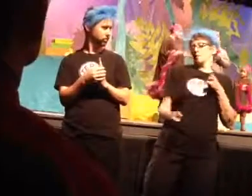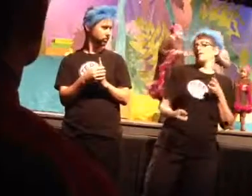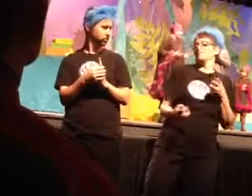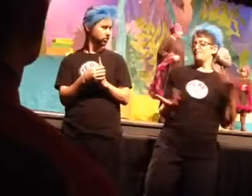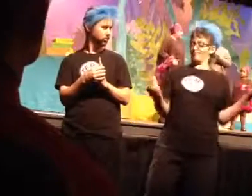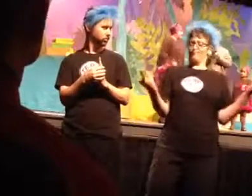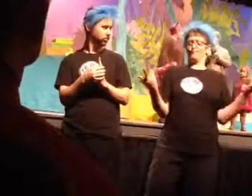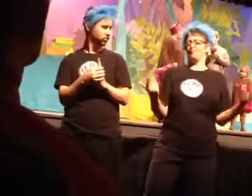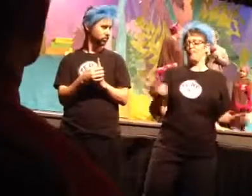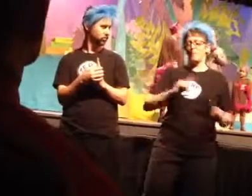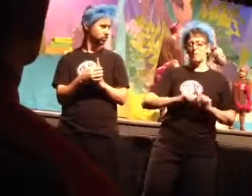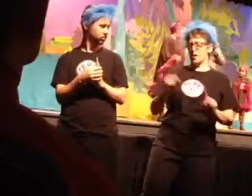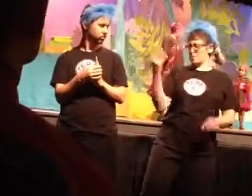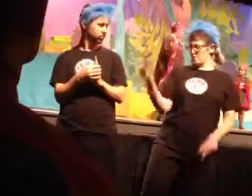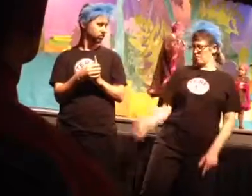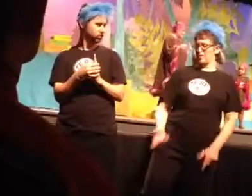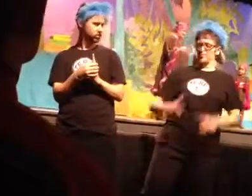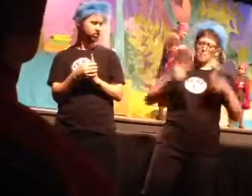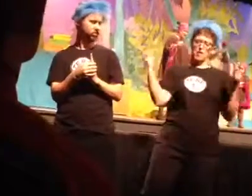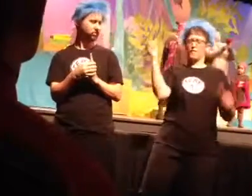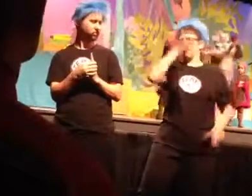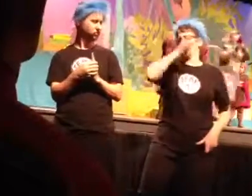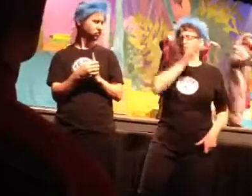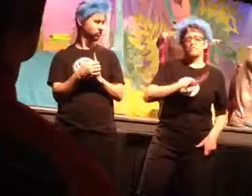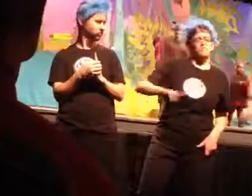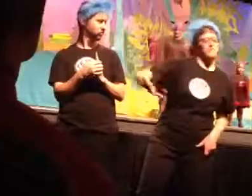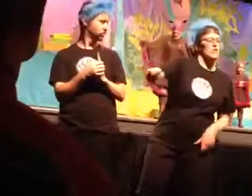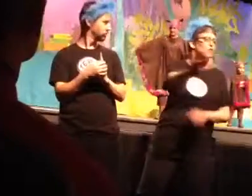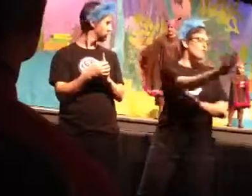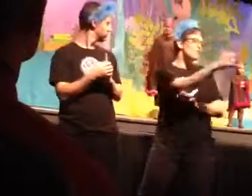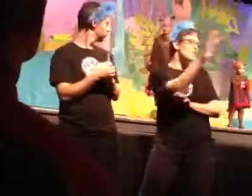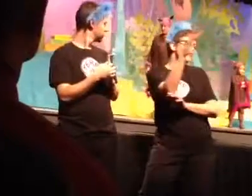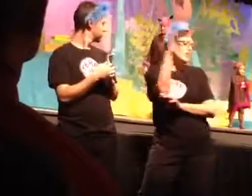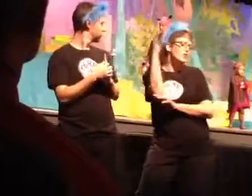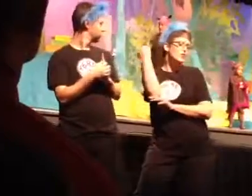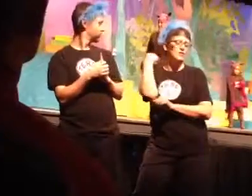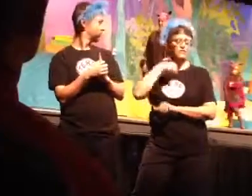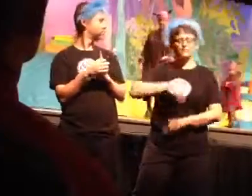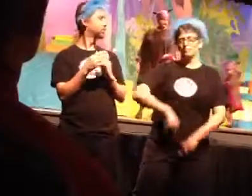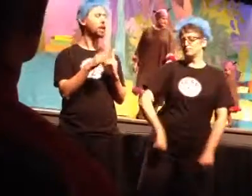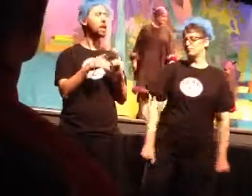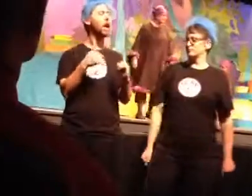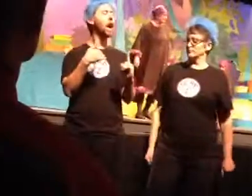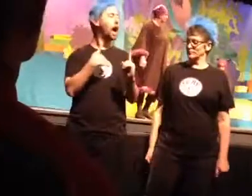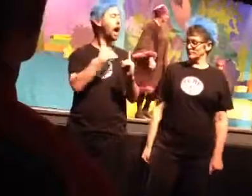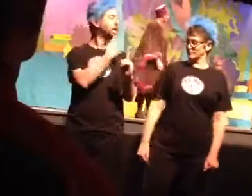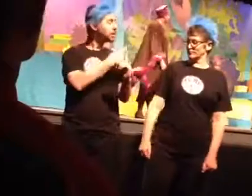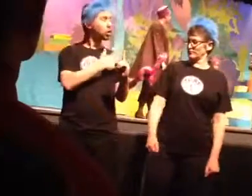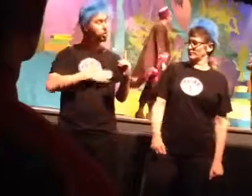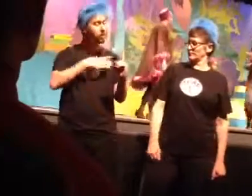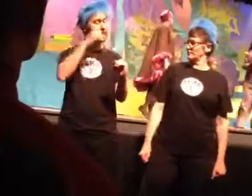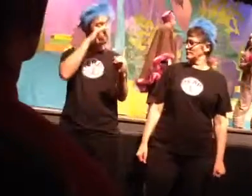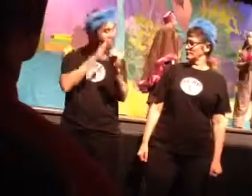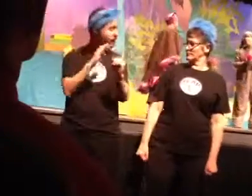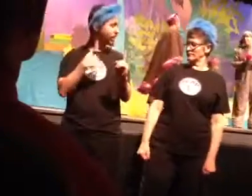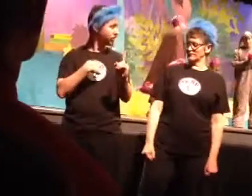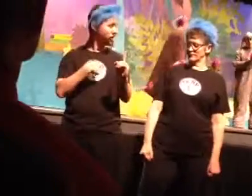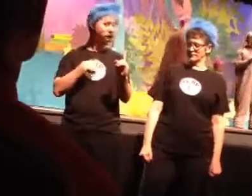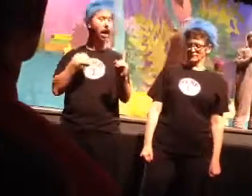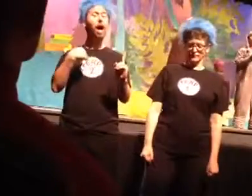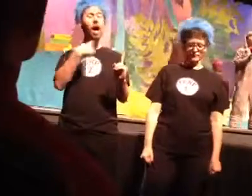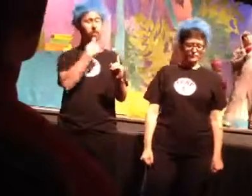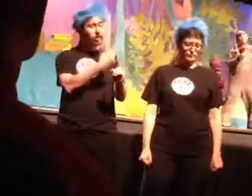nasty, maybe I'm cruel, you're the biggest playing fool in the jungle of doom, and son please believe me, I tell you